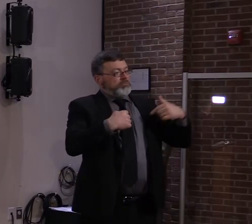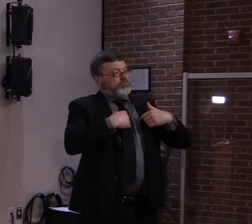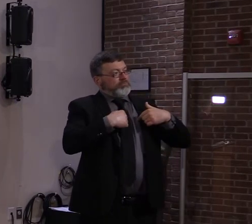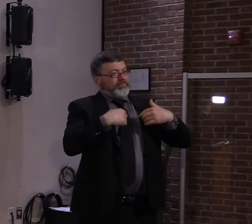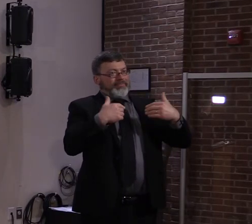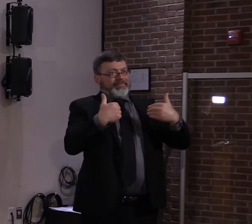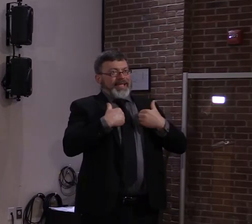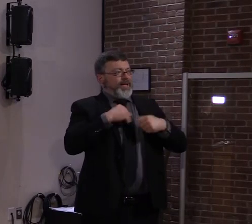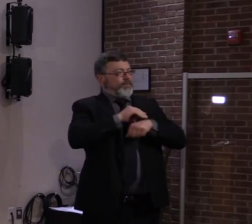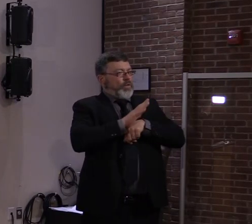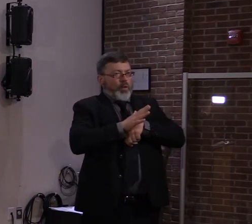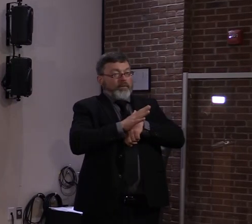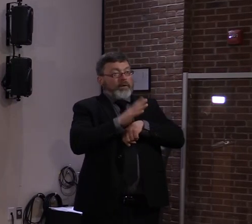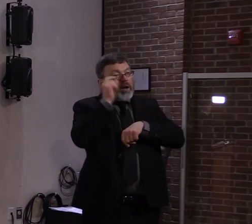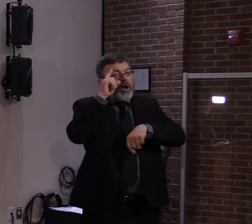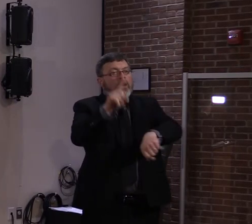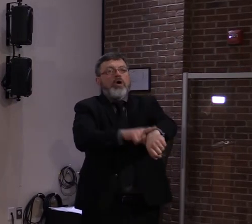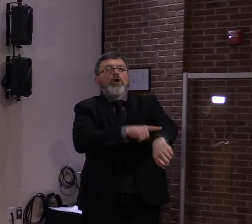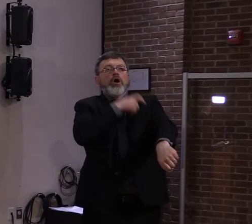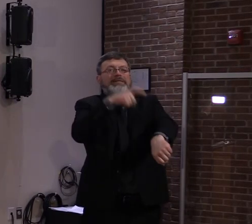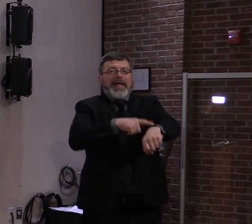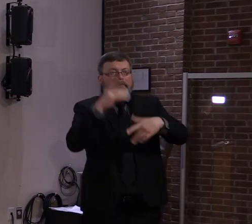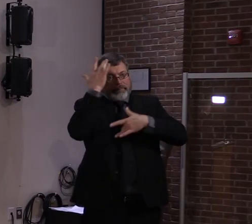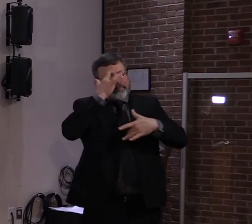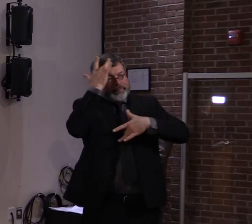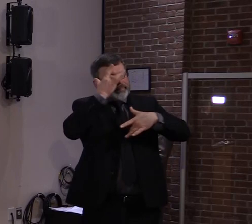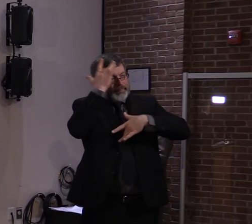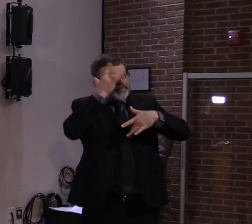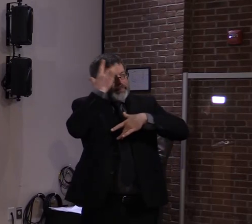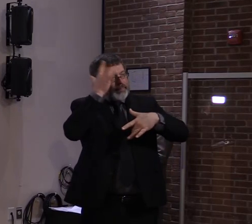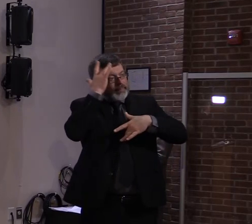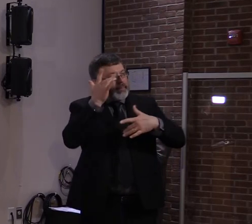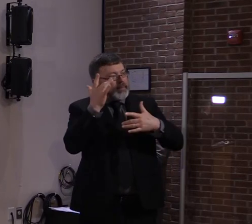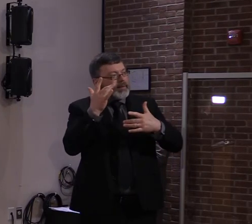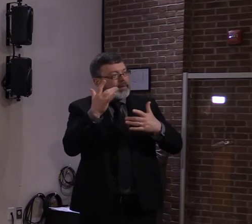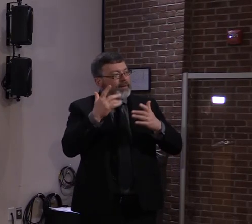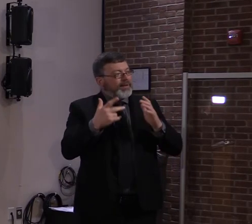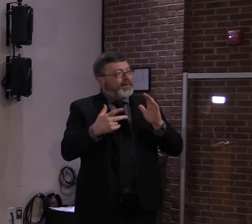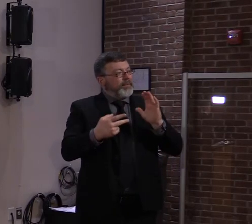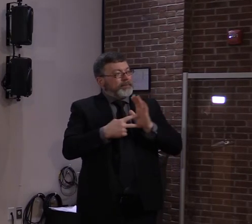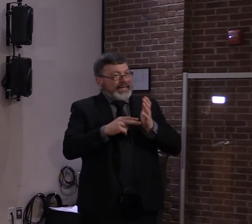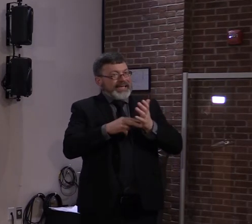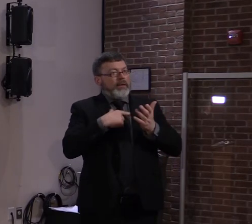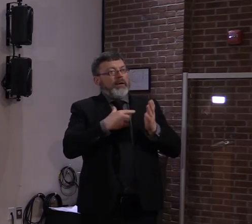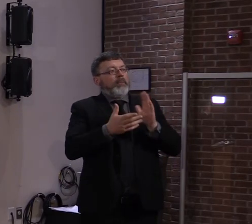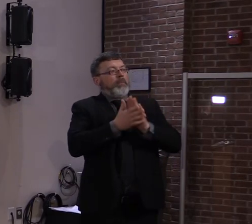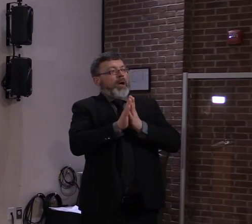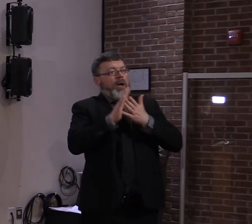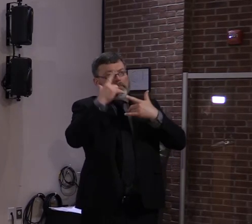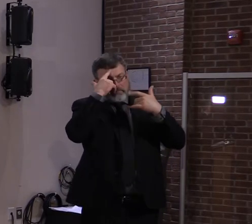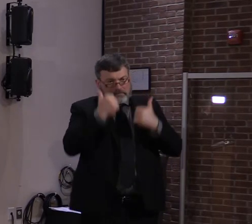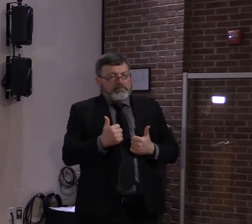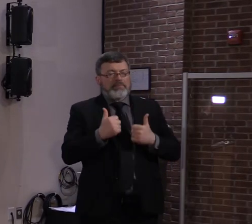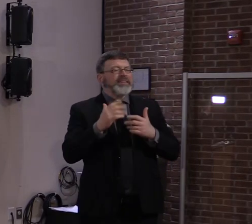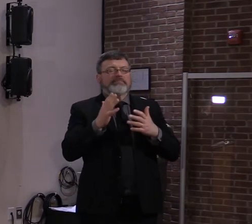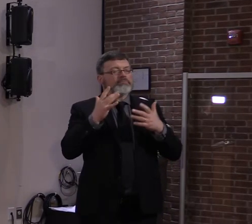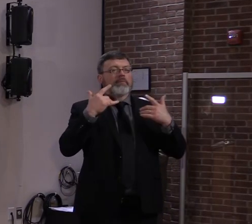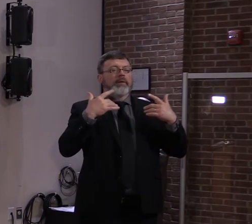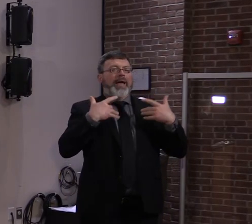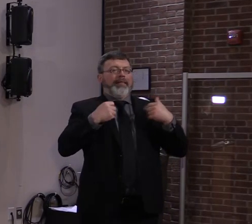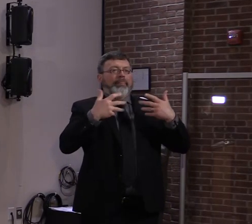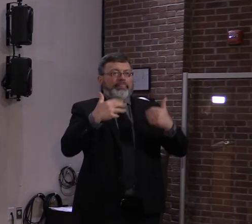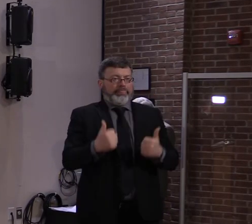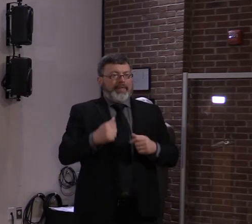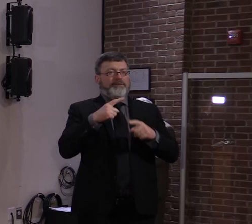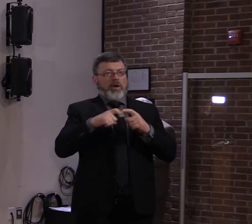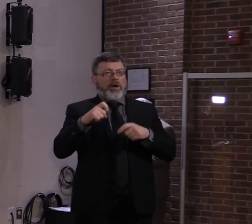our program, you know, someone who develops a health-related condition because of they had contracted COVID at some